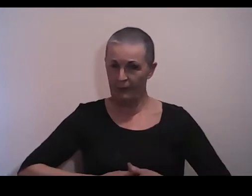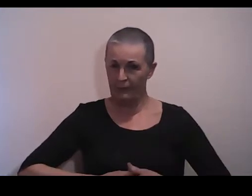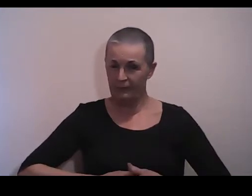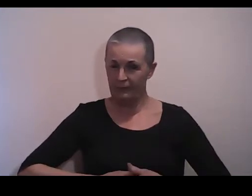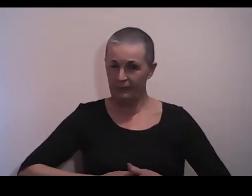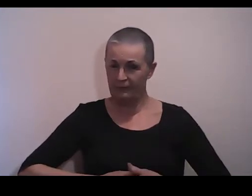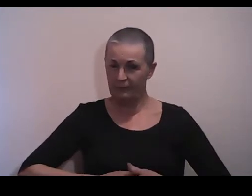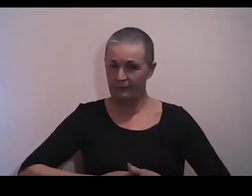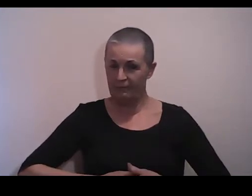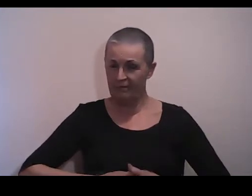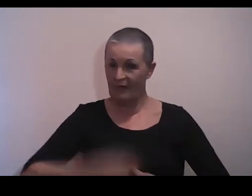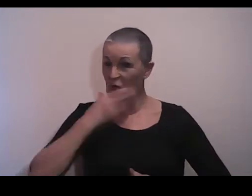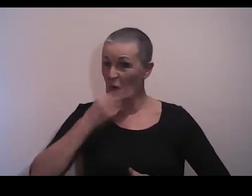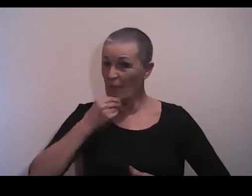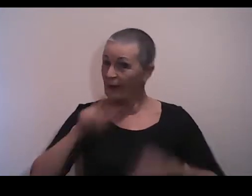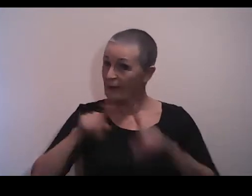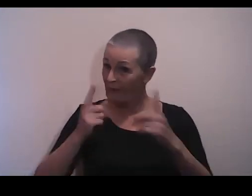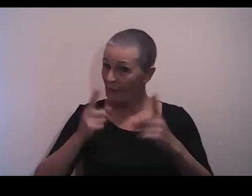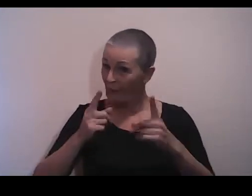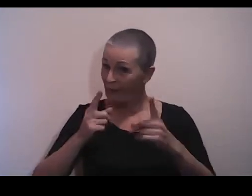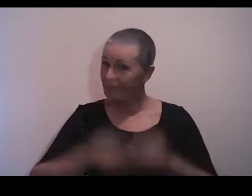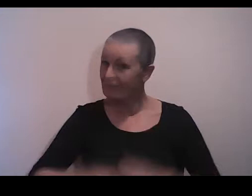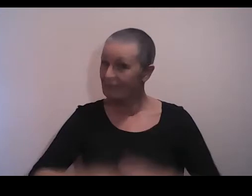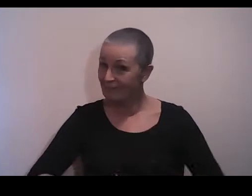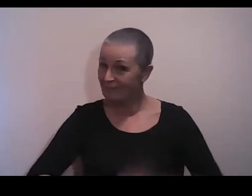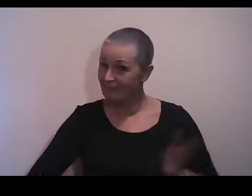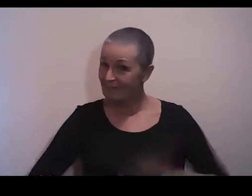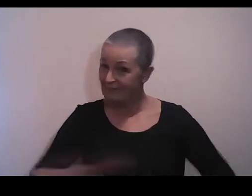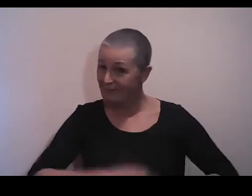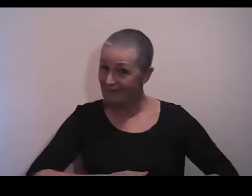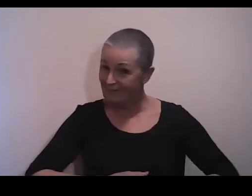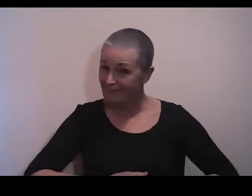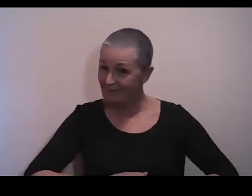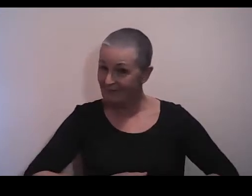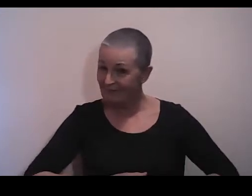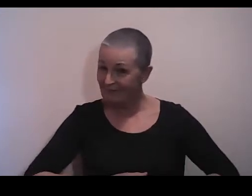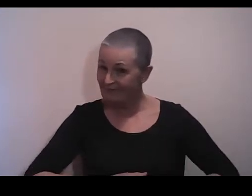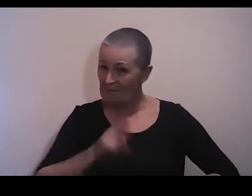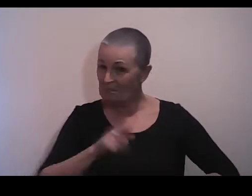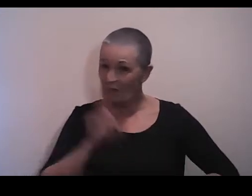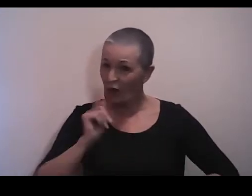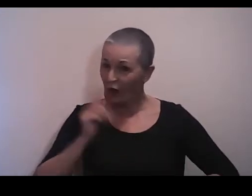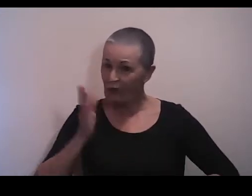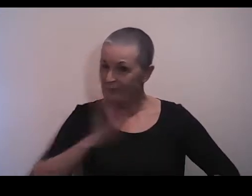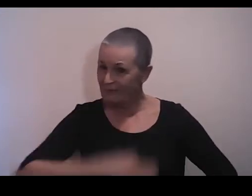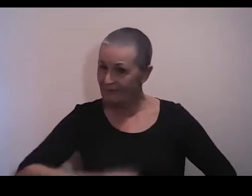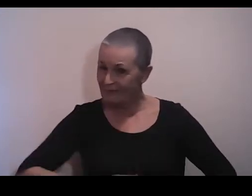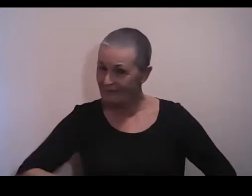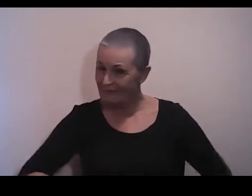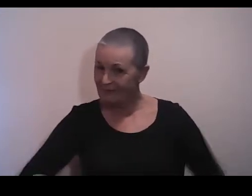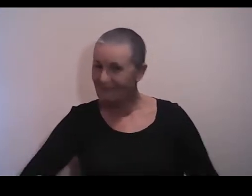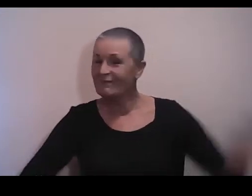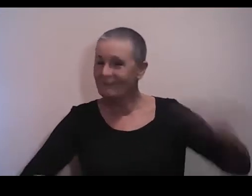man, it's the other way round. Left hand first, right hand on top. So right hand for